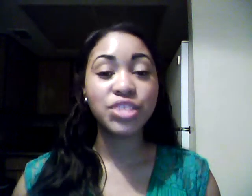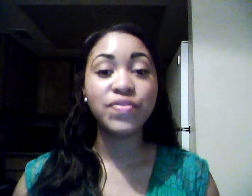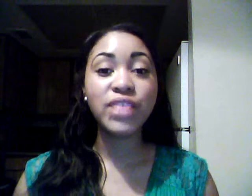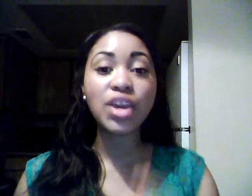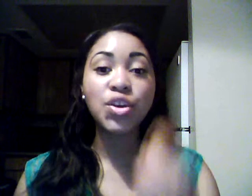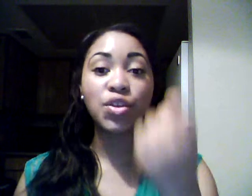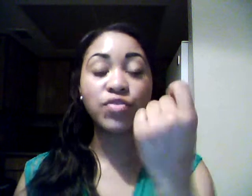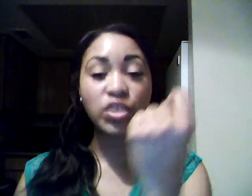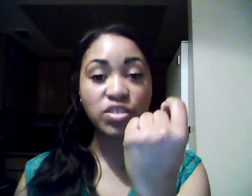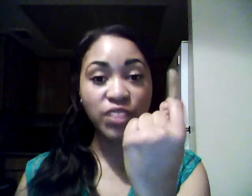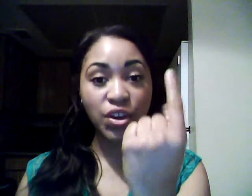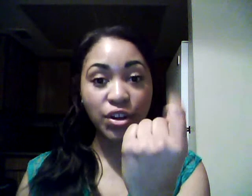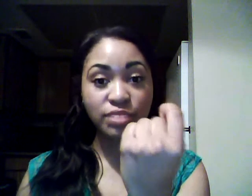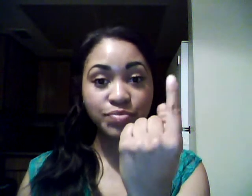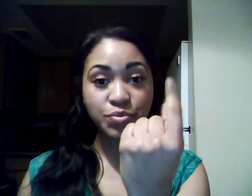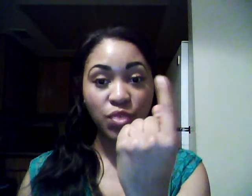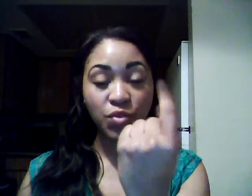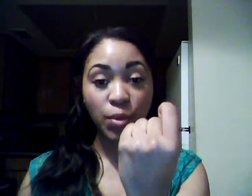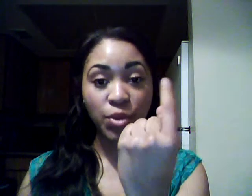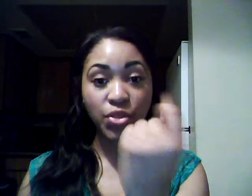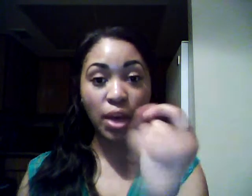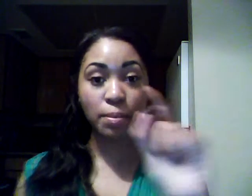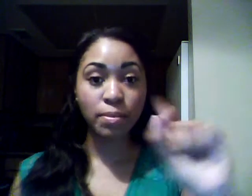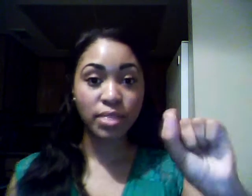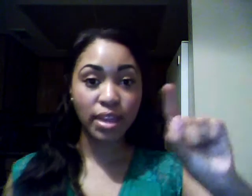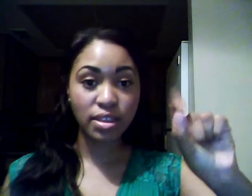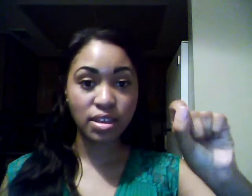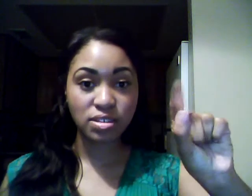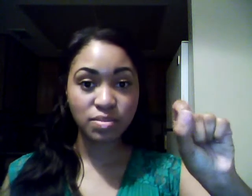going to flick your first finger from your thumb like this,